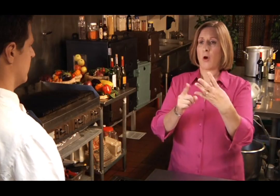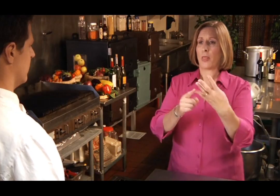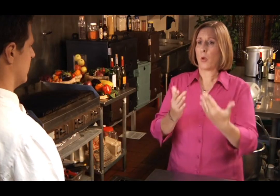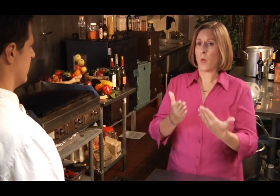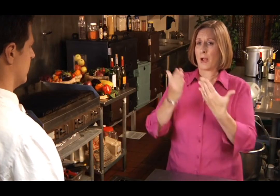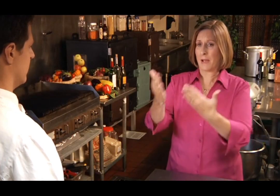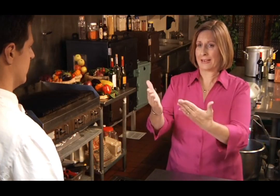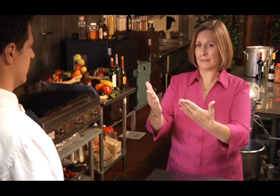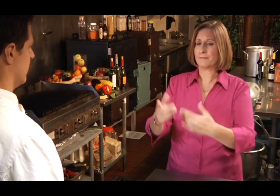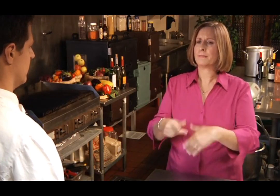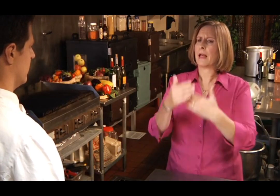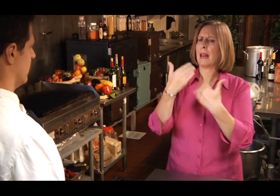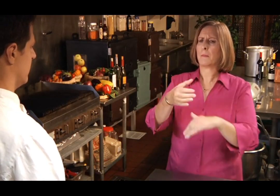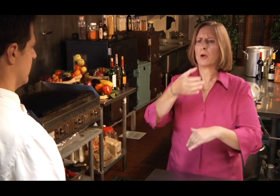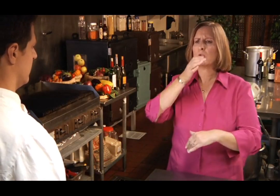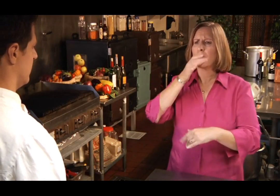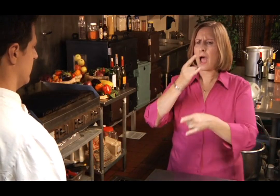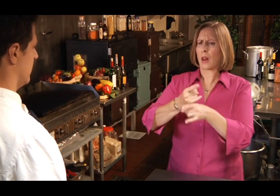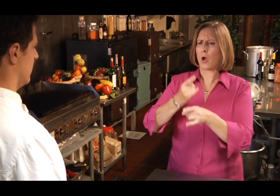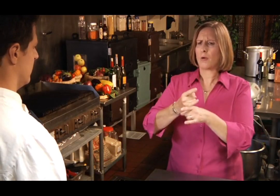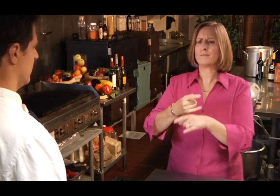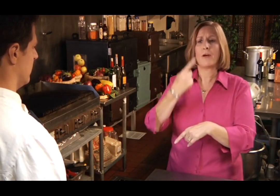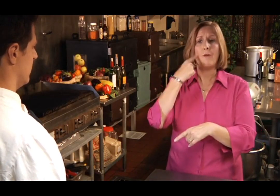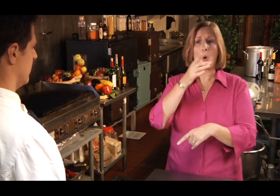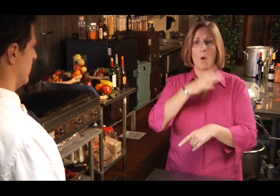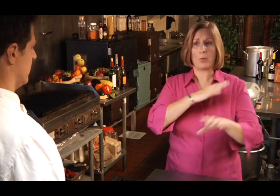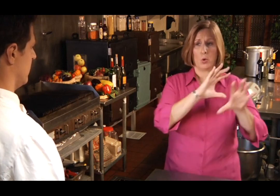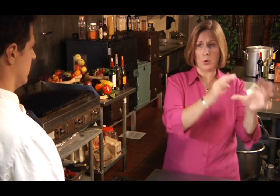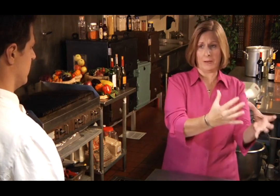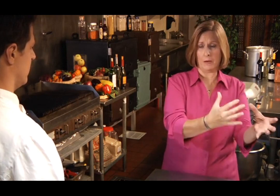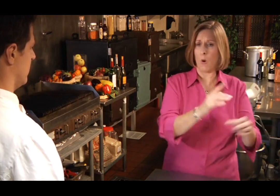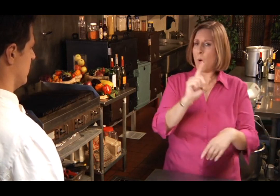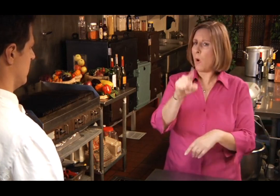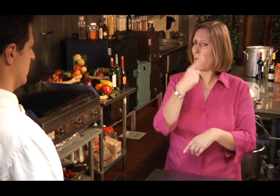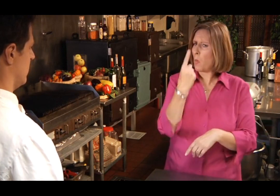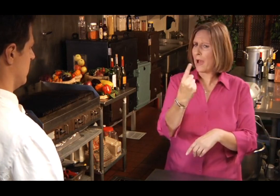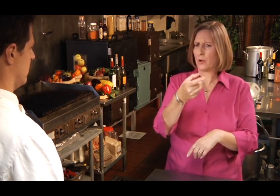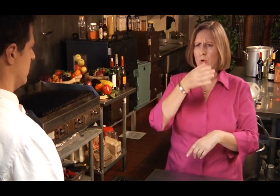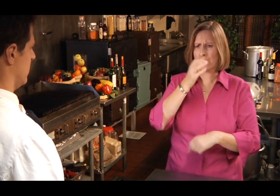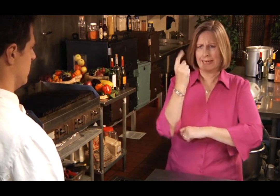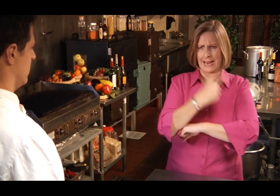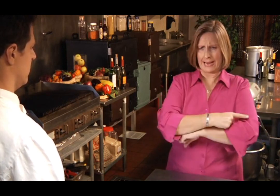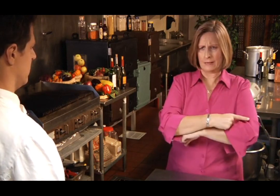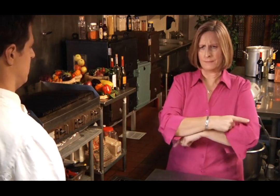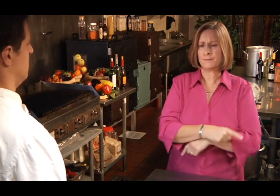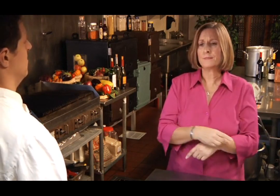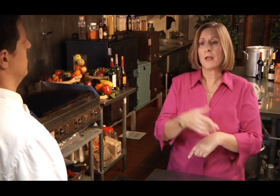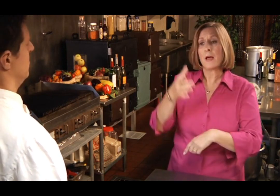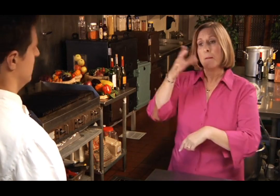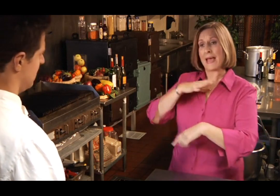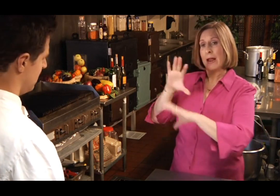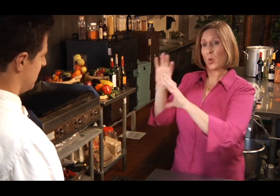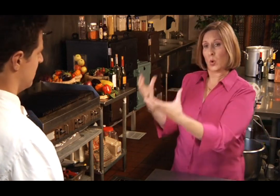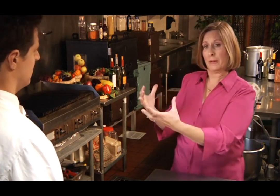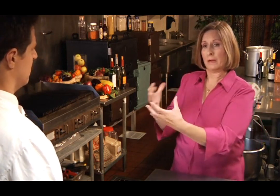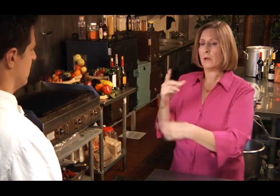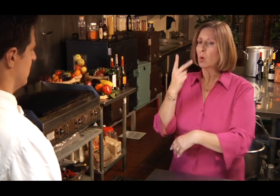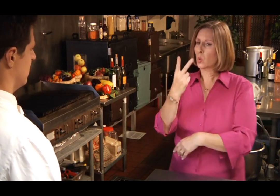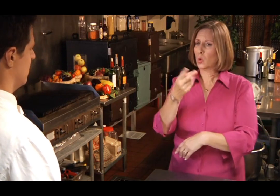The fourth recommendation is to limit alcohol intake to no more than 1 drink per day for women and 2 drinks per day